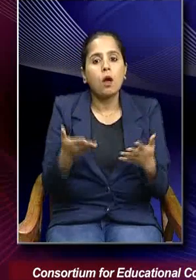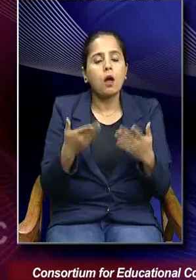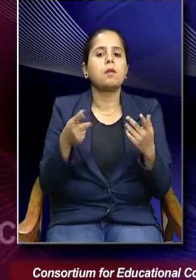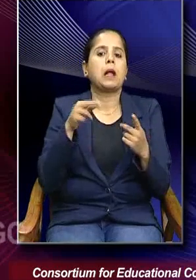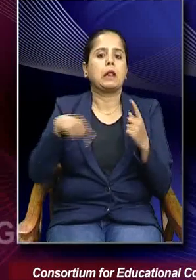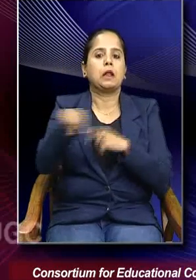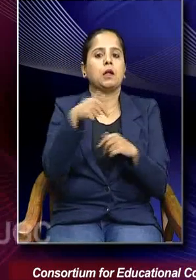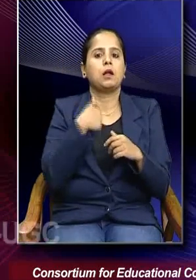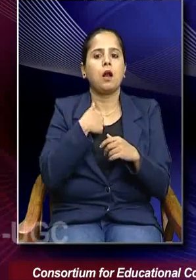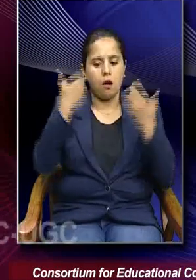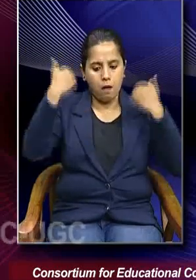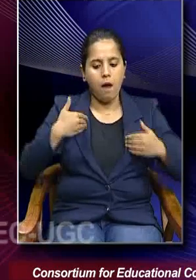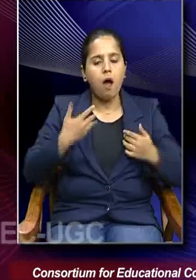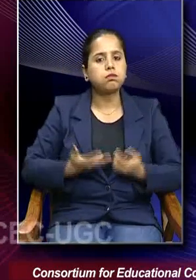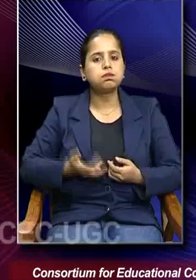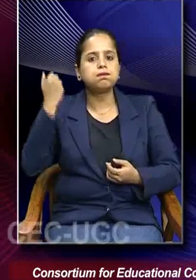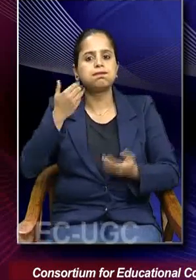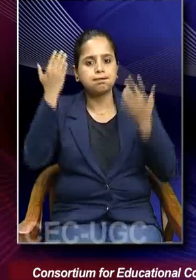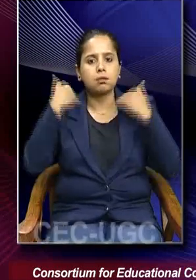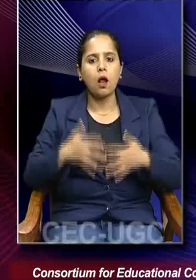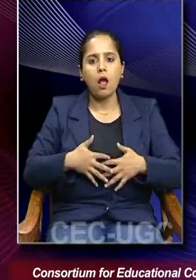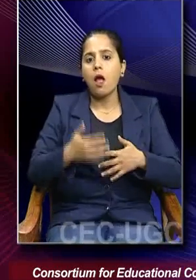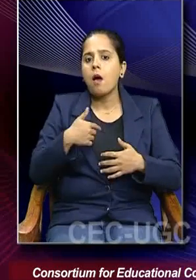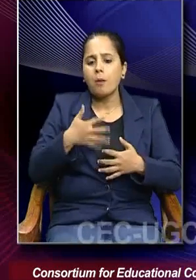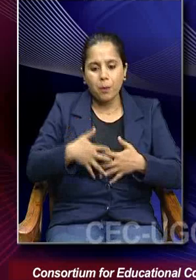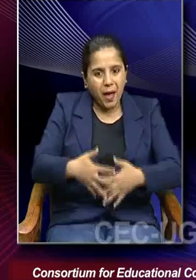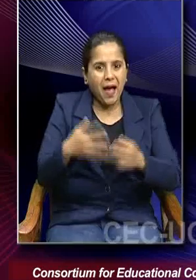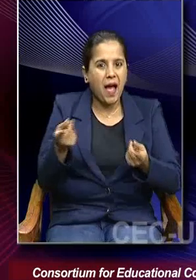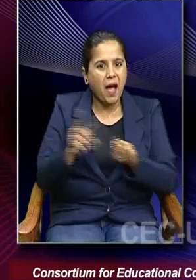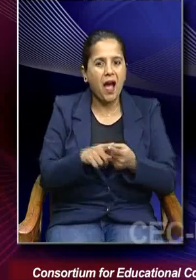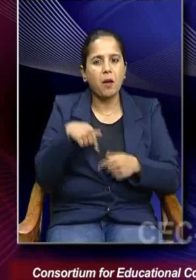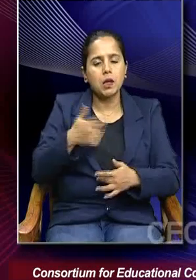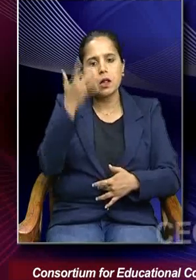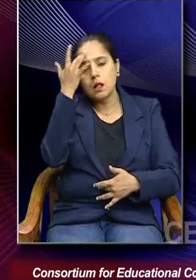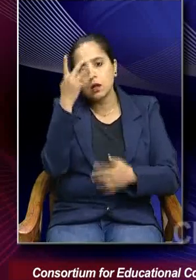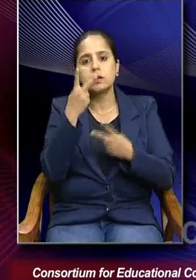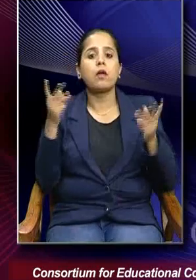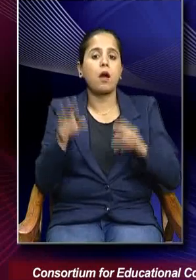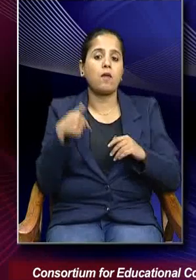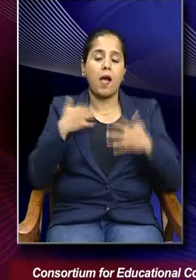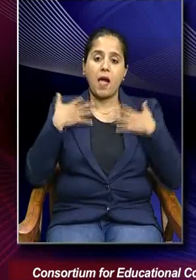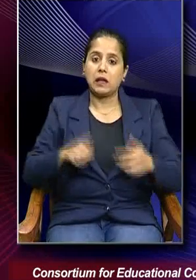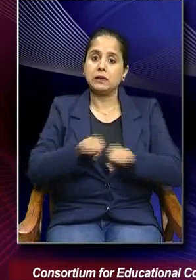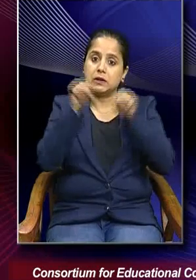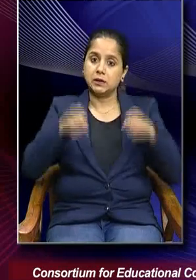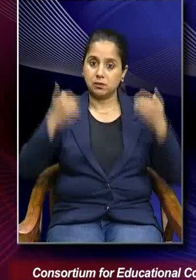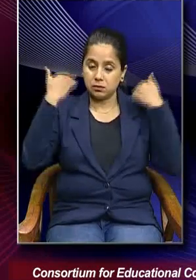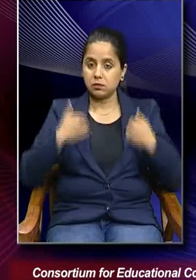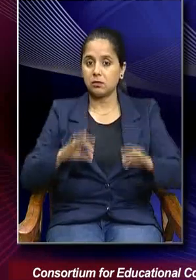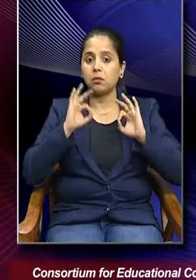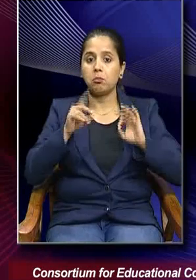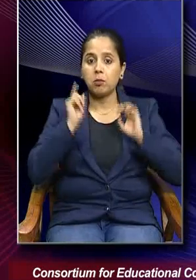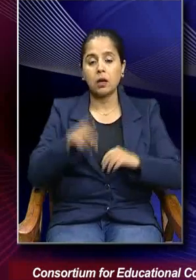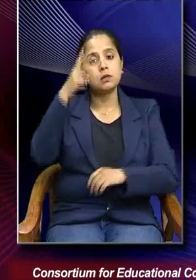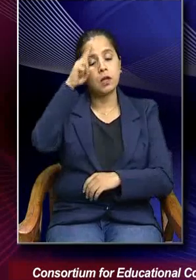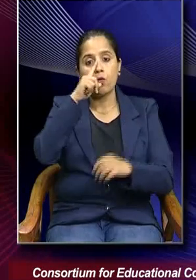away from women's body, women's reproductive health. So it requires a health system which will address the concerns